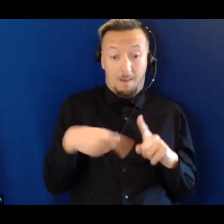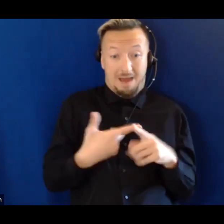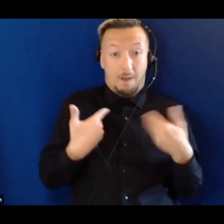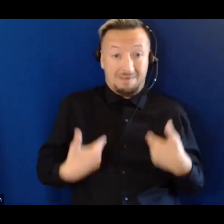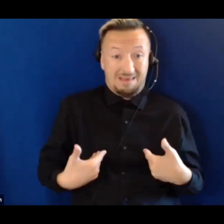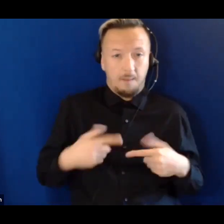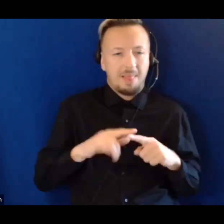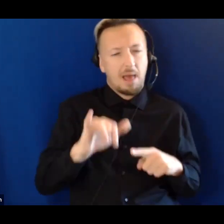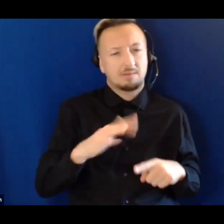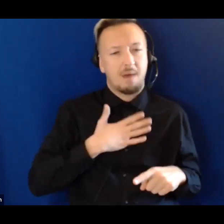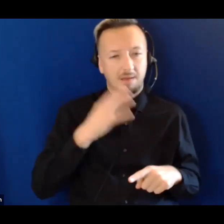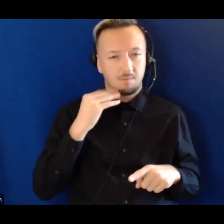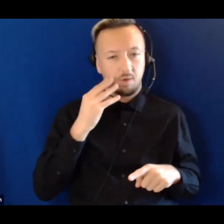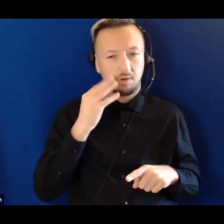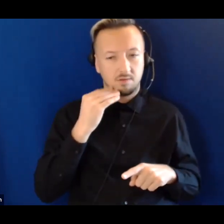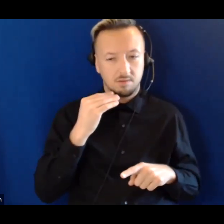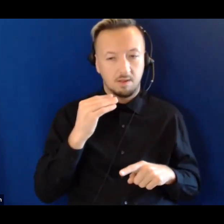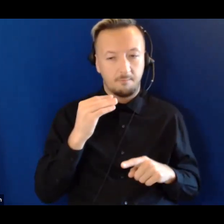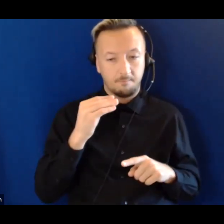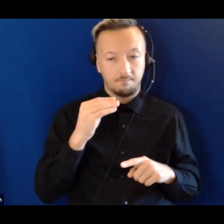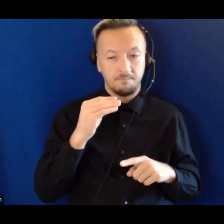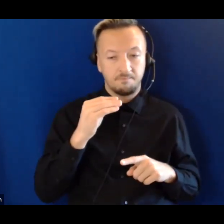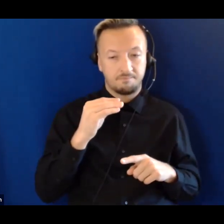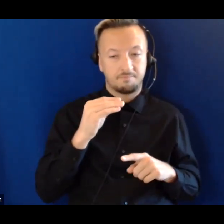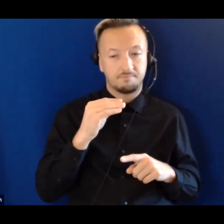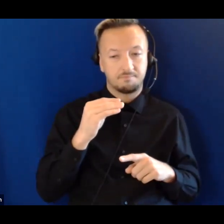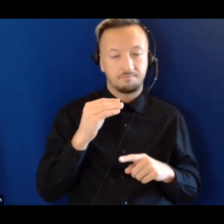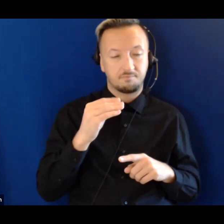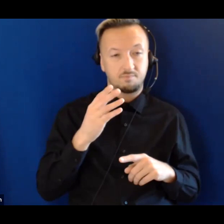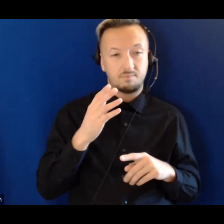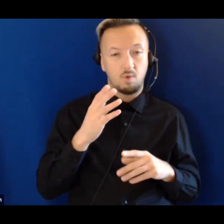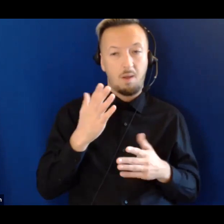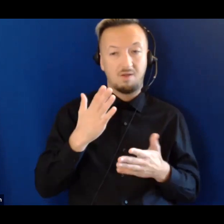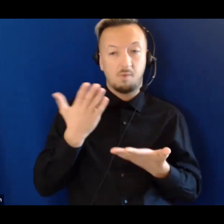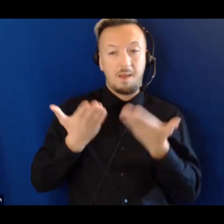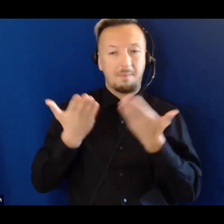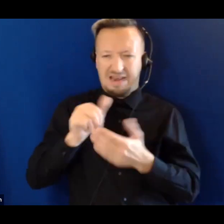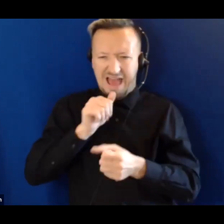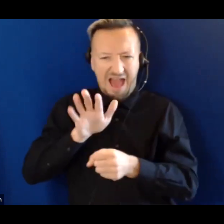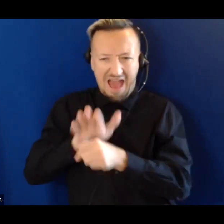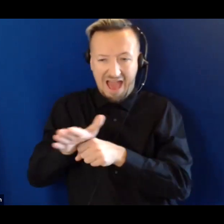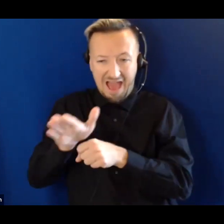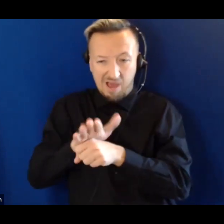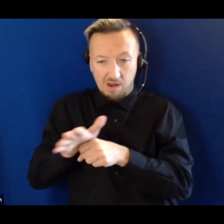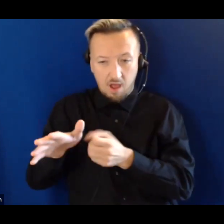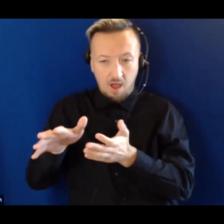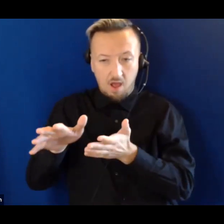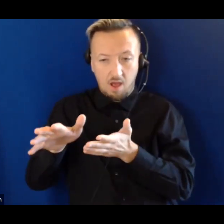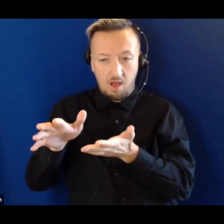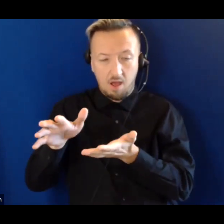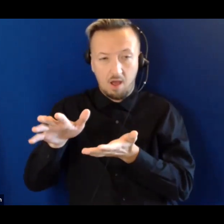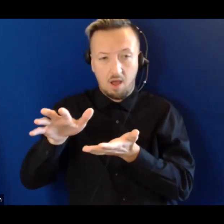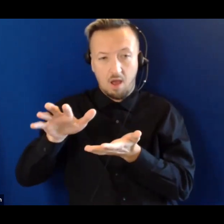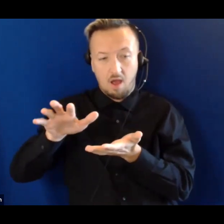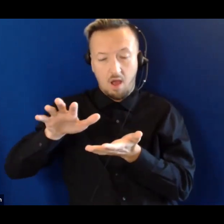my experience in the lack of experience maybe, or the lack of resources that I grew up with. But now since I'm